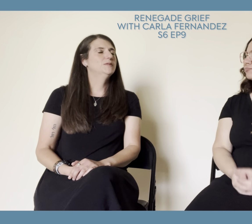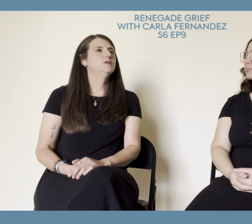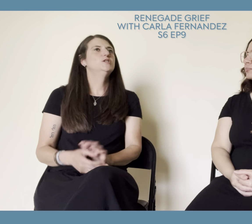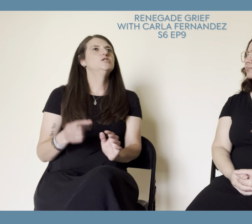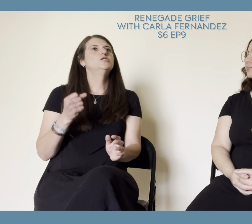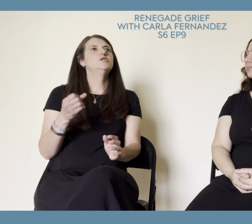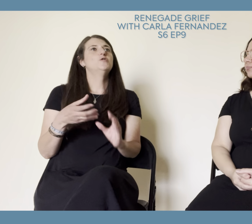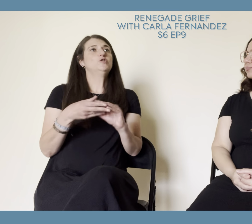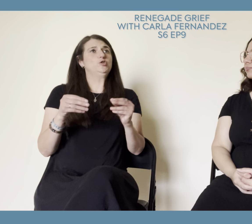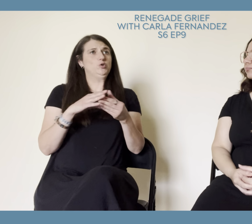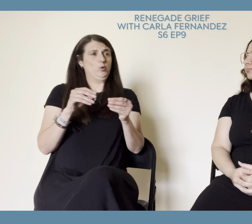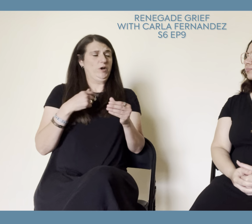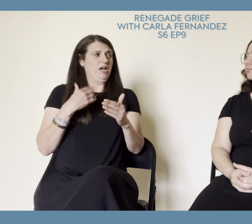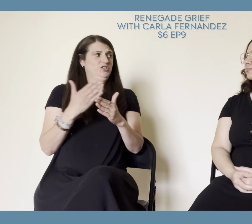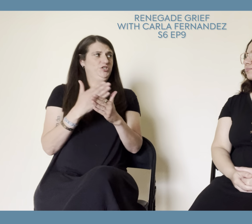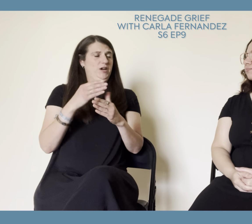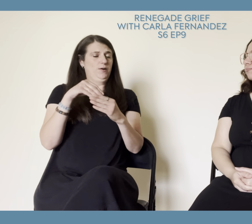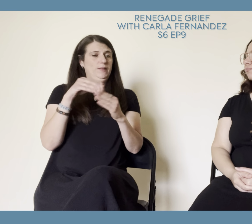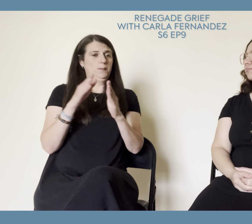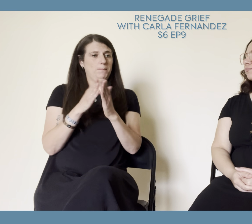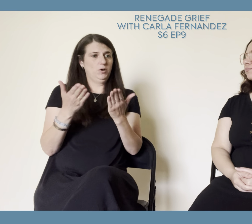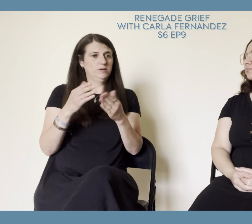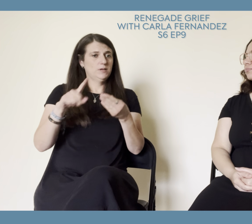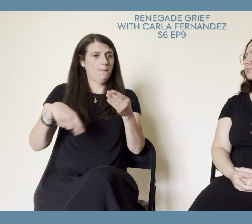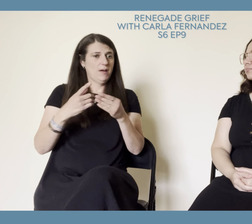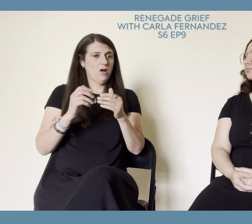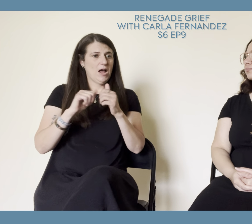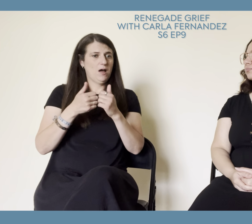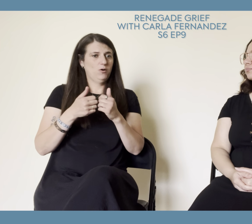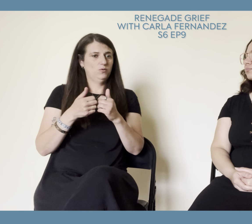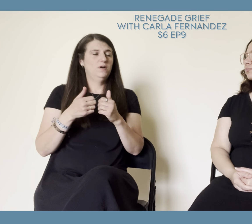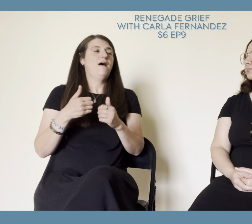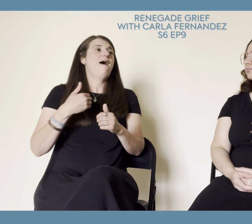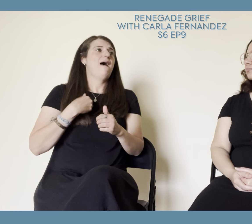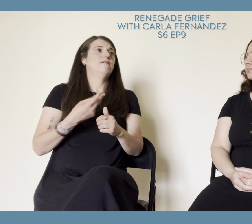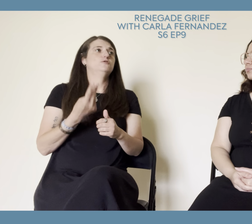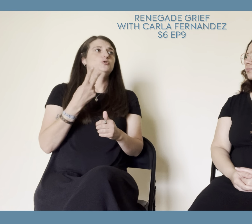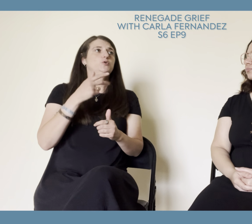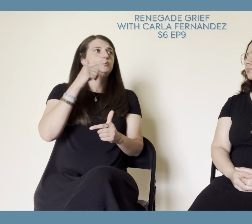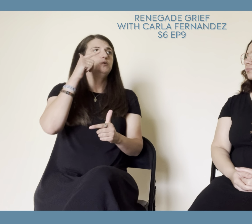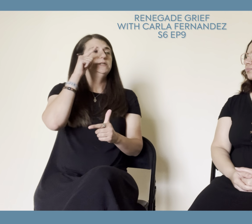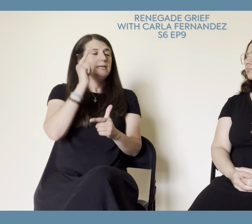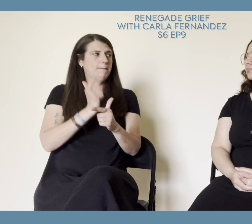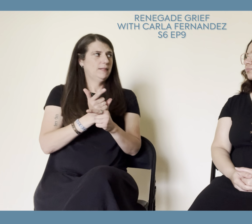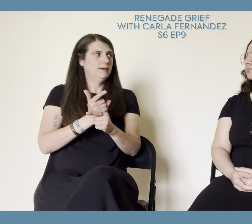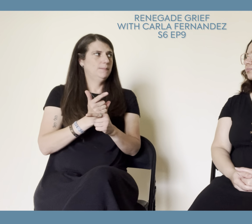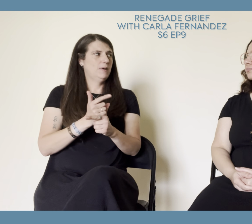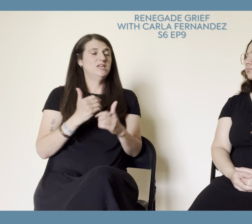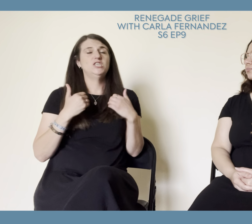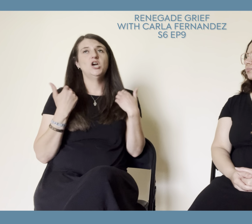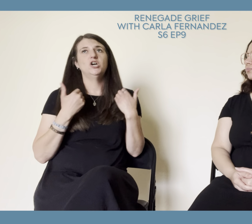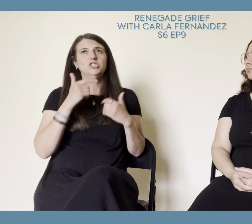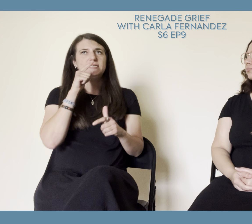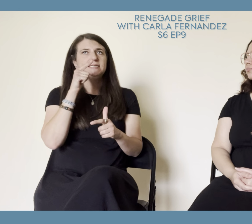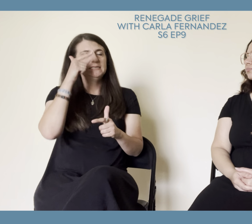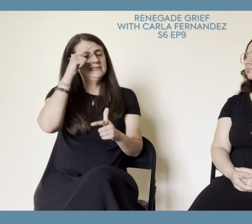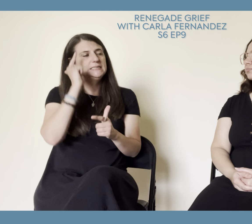I share in the book is about how I have two siblings, about how my younger sibling was really drawn to fantasy